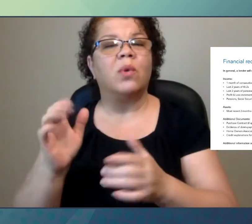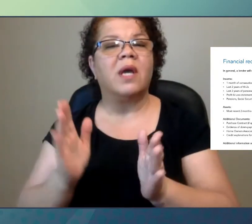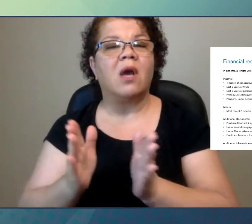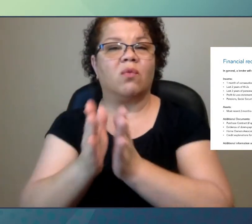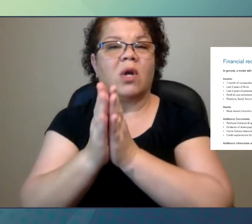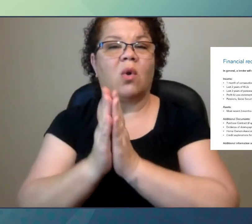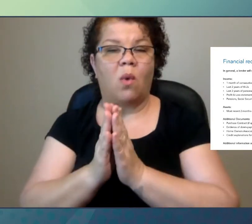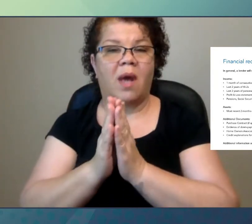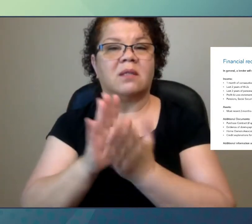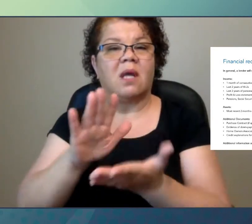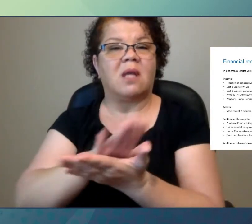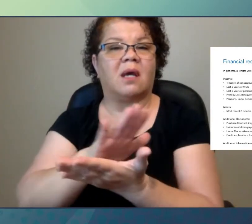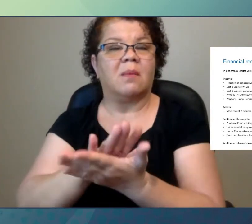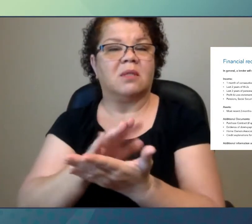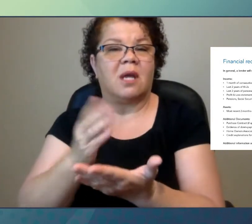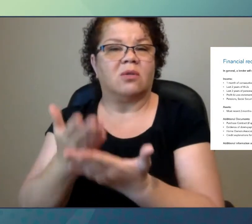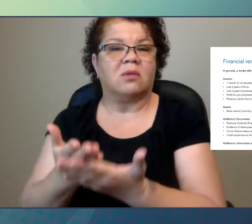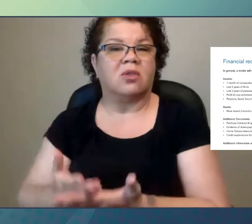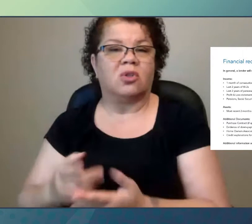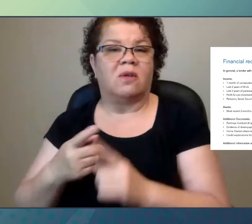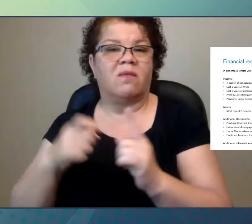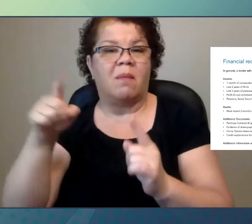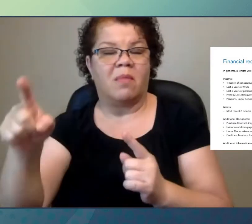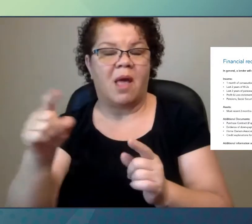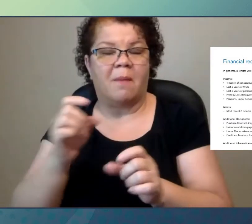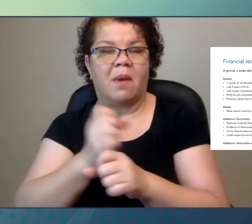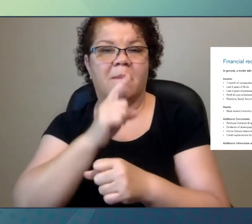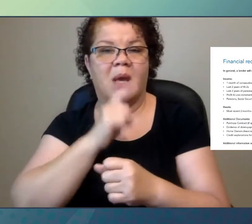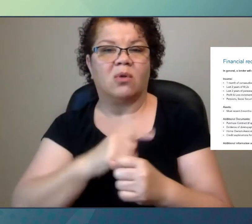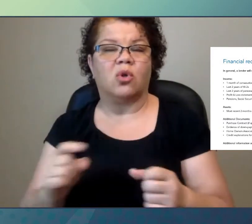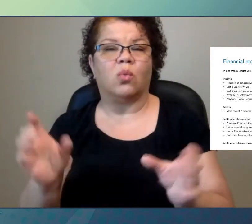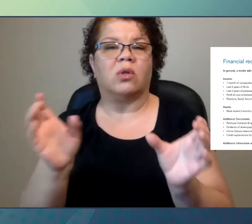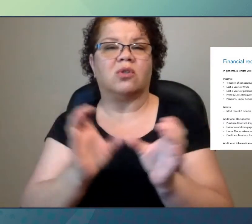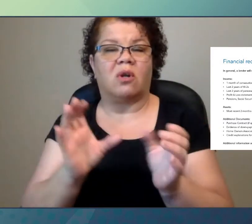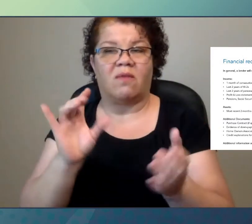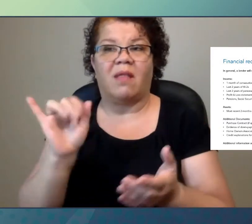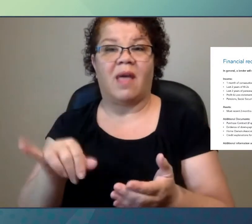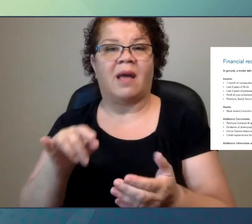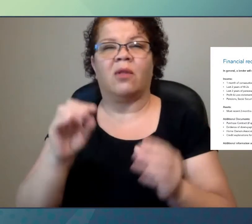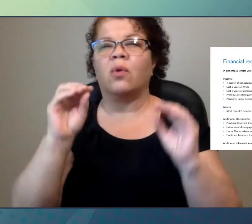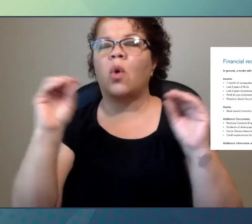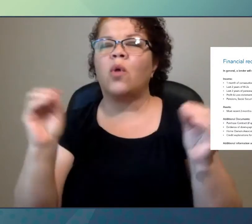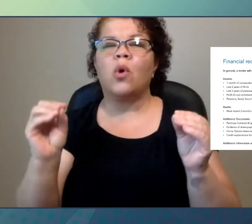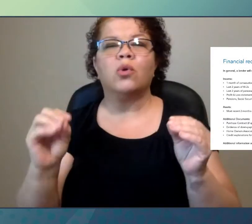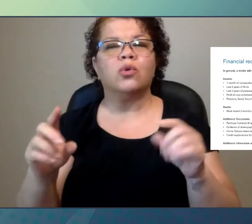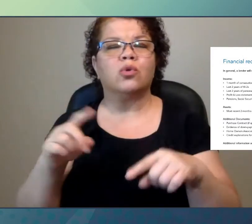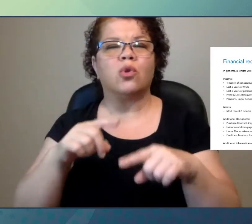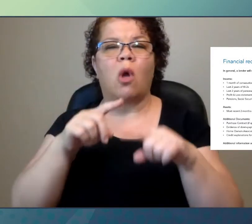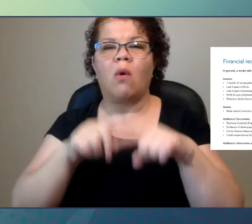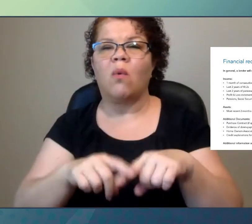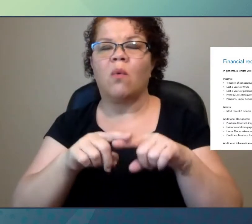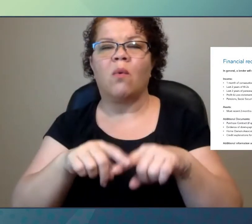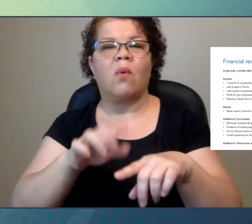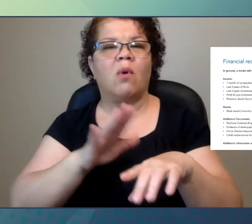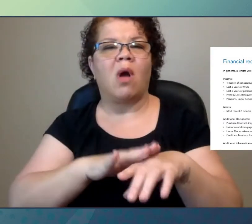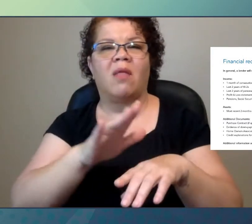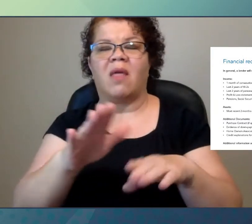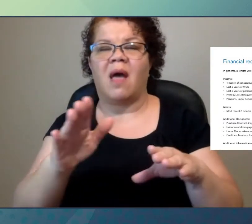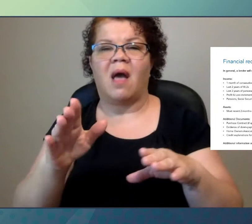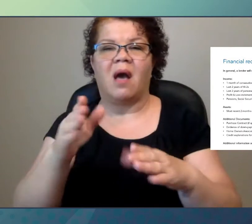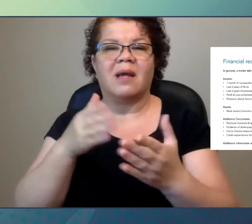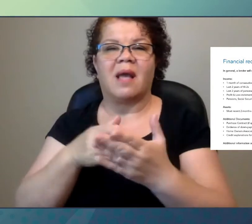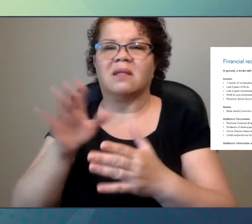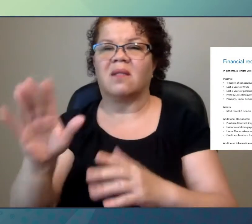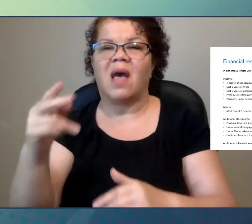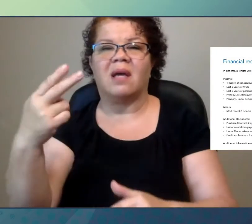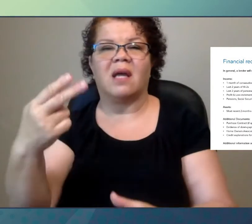from them and do a certification that means that there's no pending lawsuit or litigation against that HOA, and to